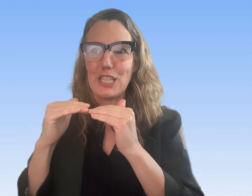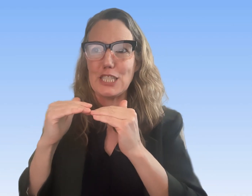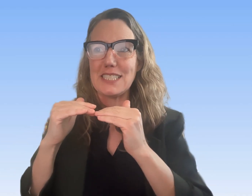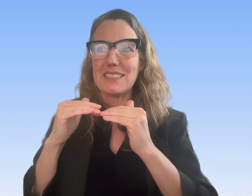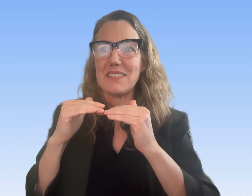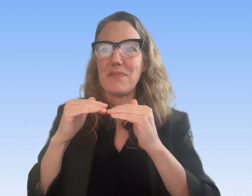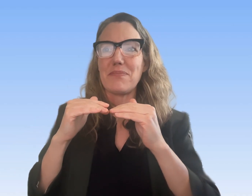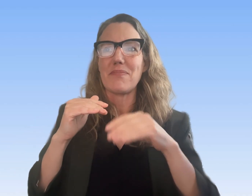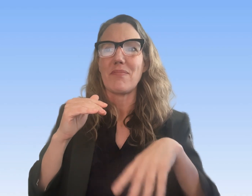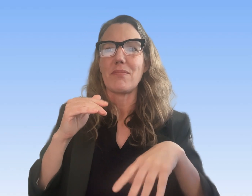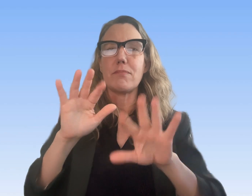peers.